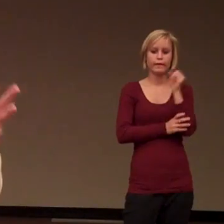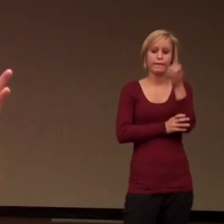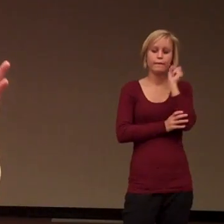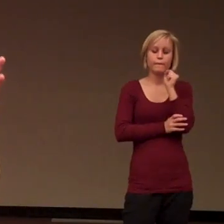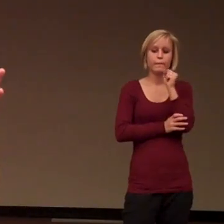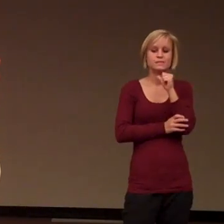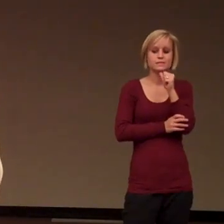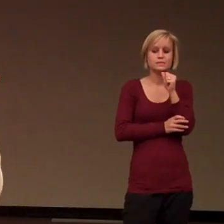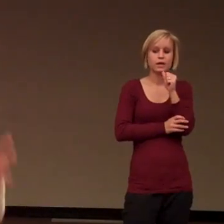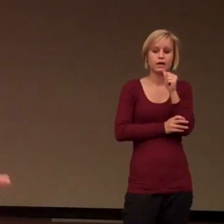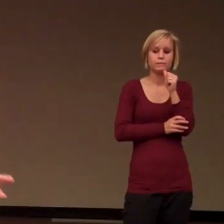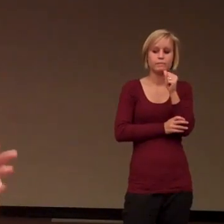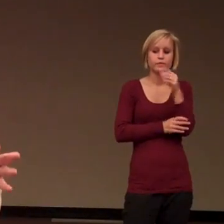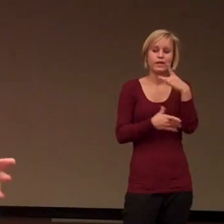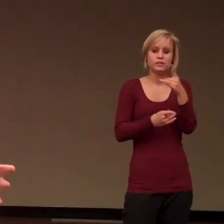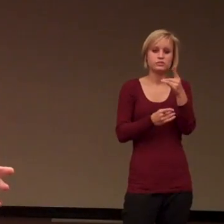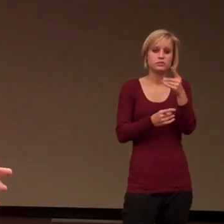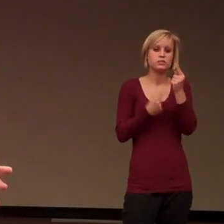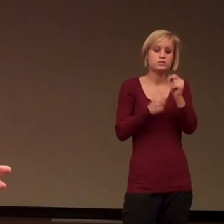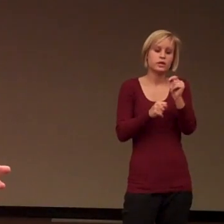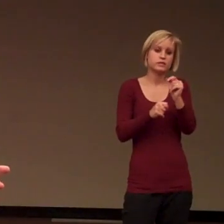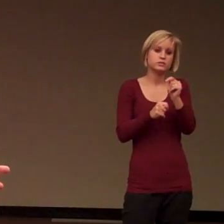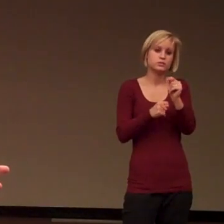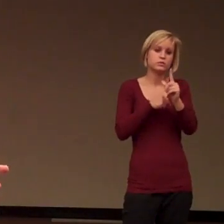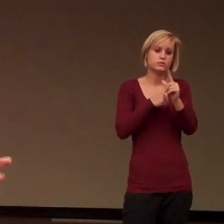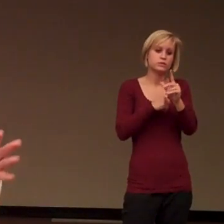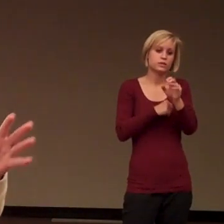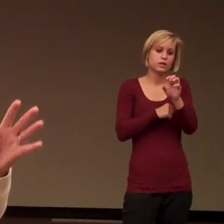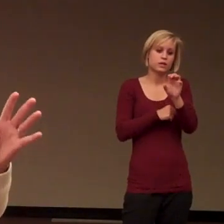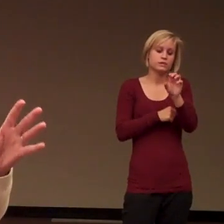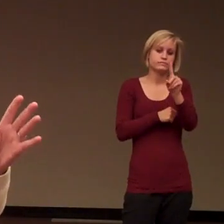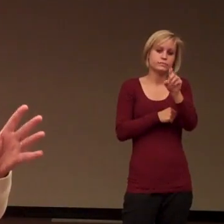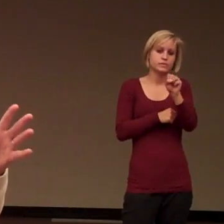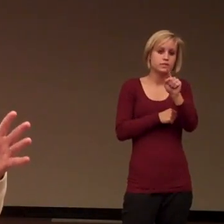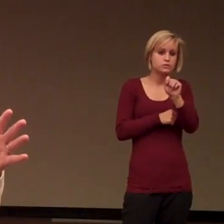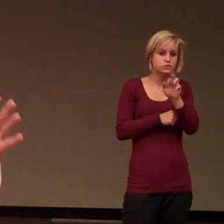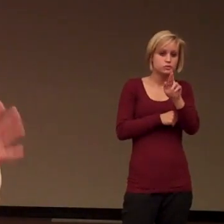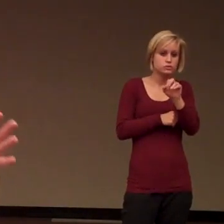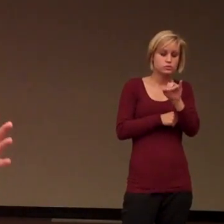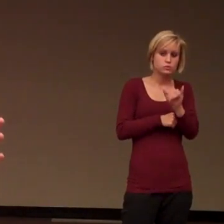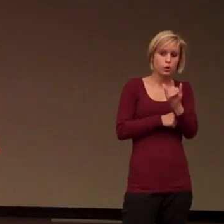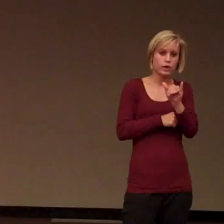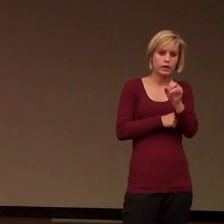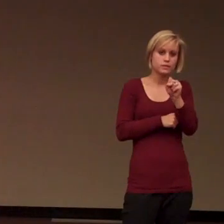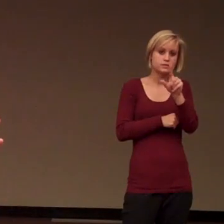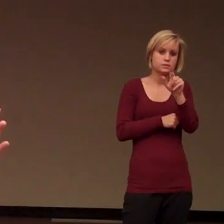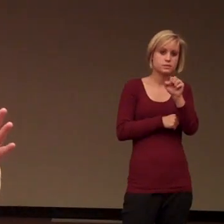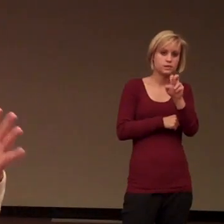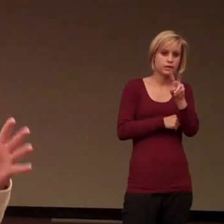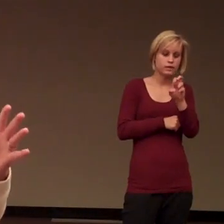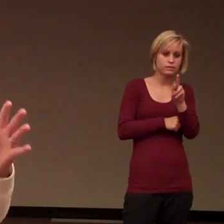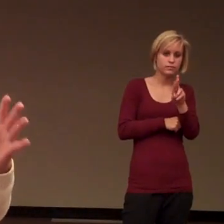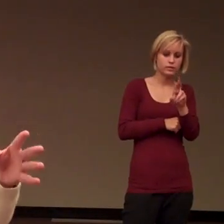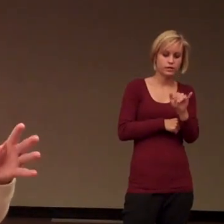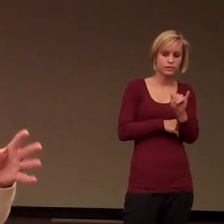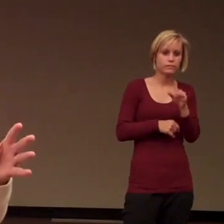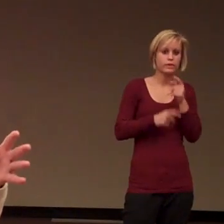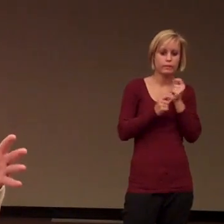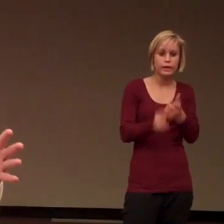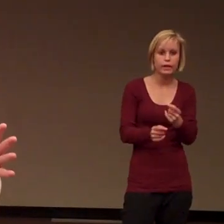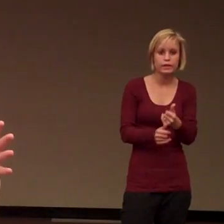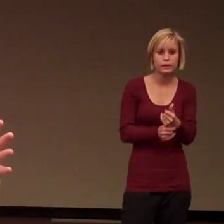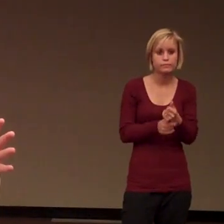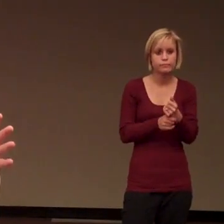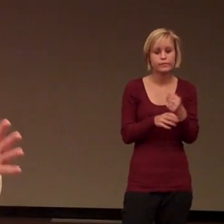trying to destroy slavery immediately. But where the South made its major